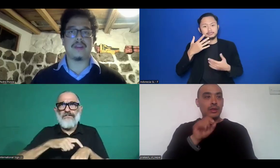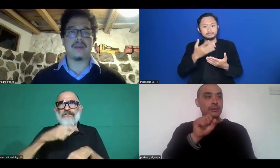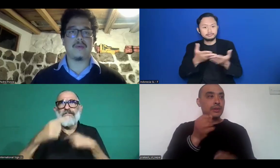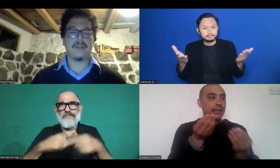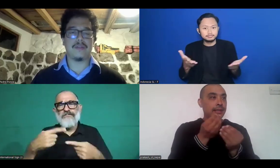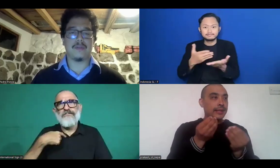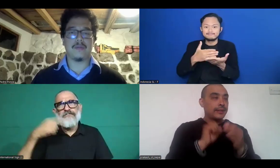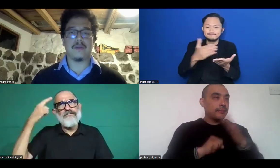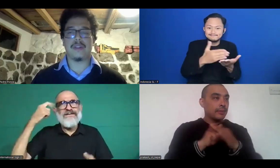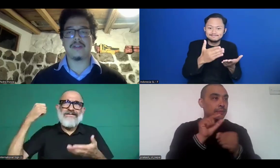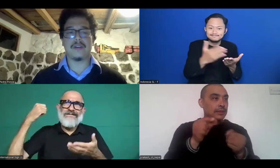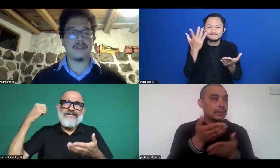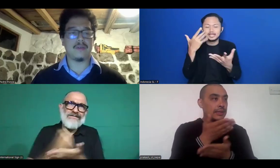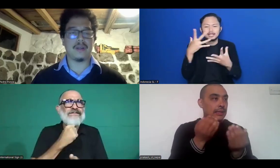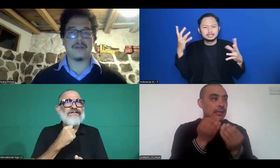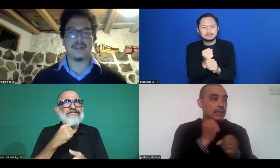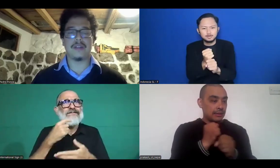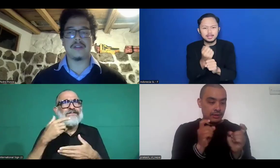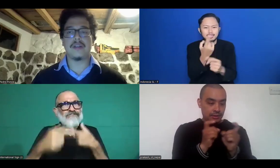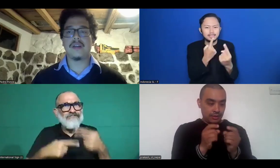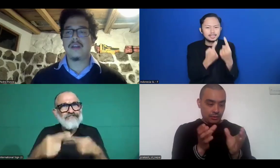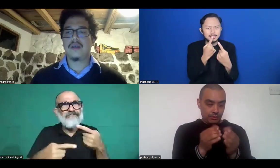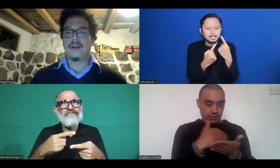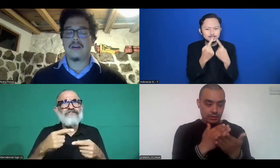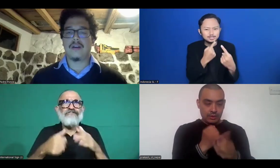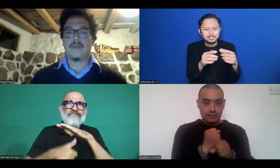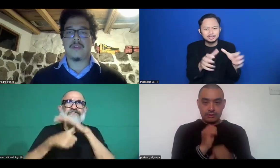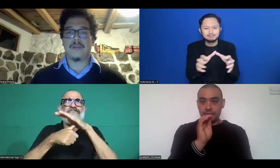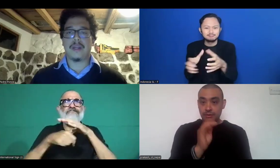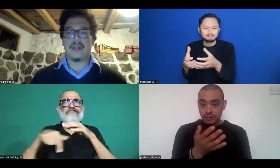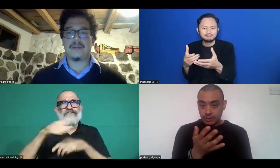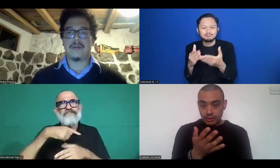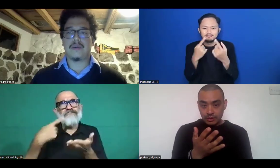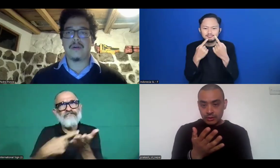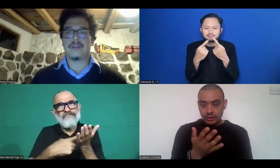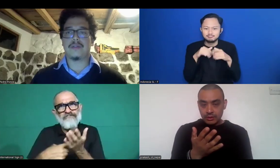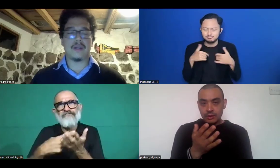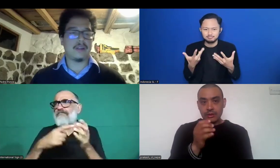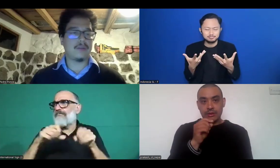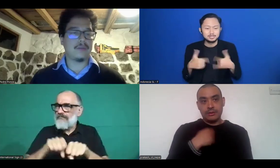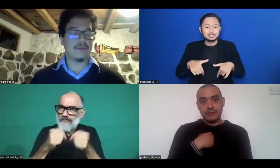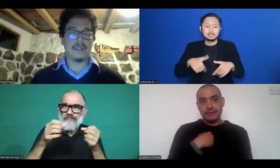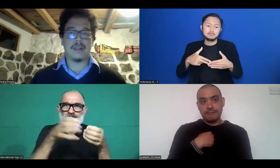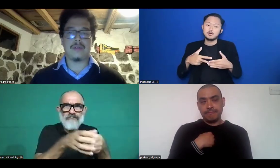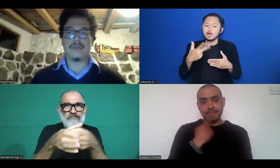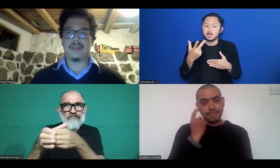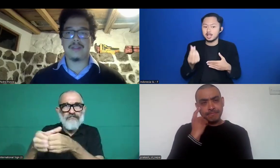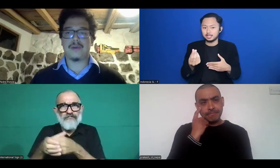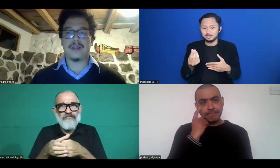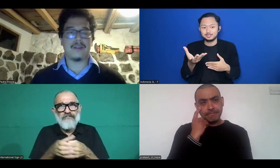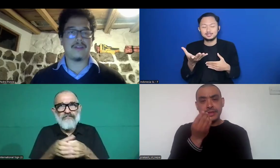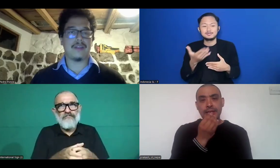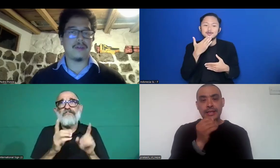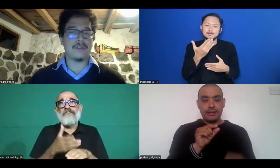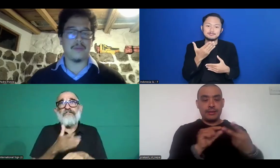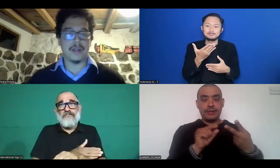main takeaways from what we discussed in the breakout sessions. Before I let you all go, I just wanted to say two things.